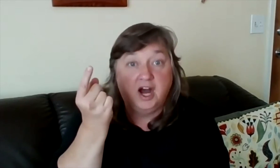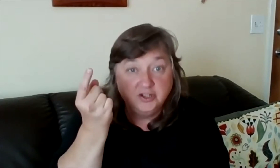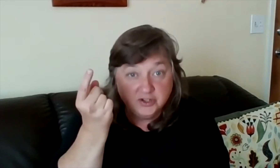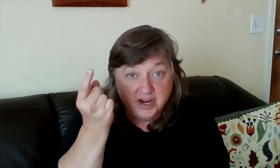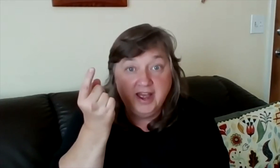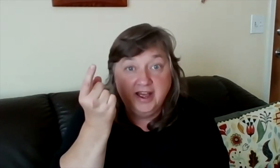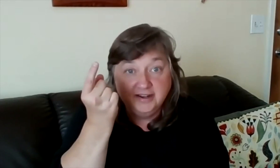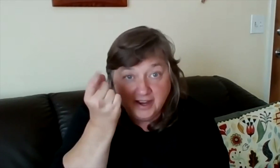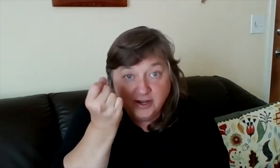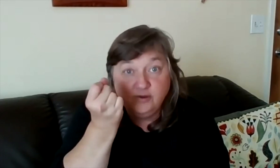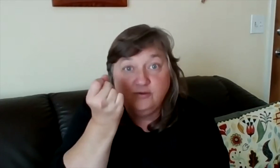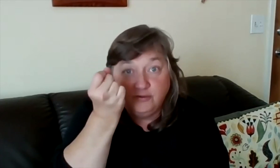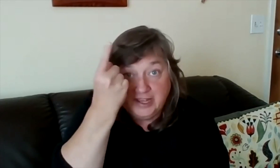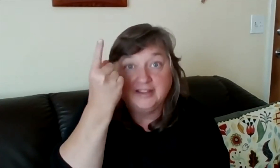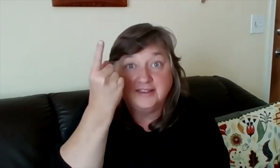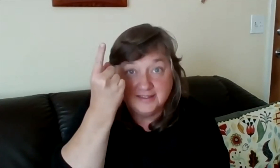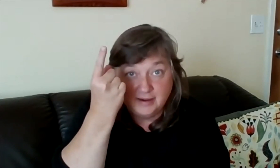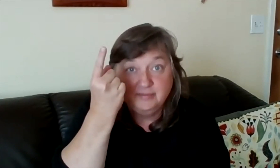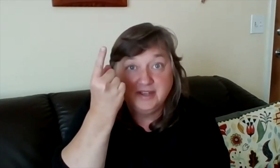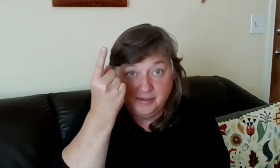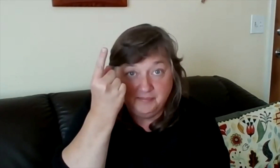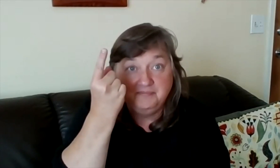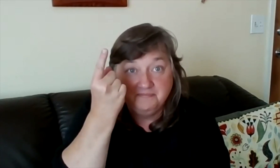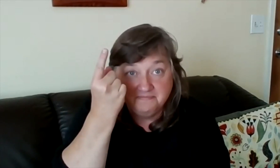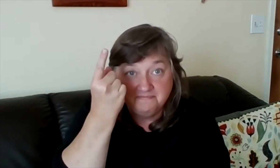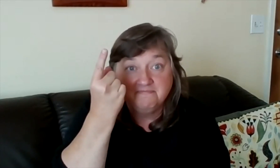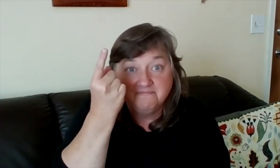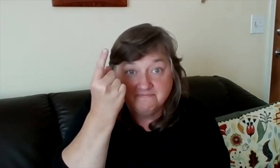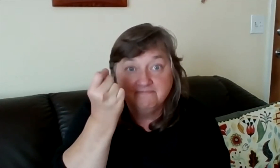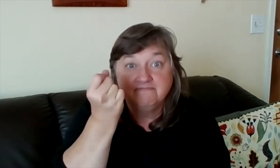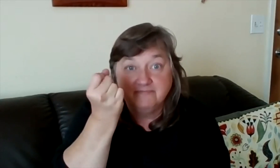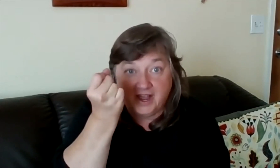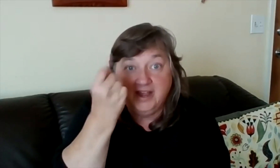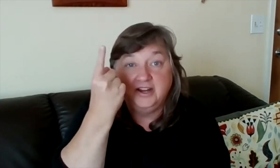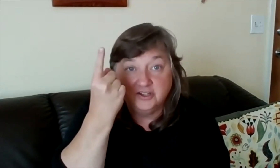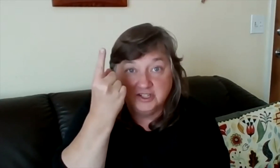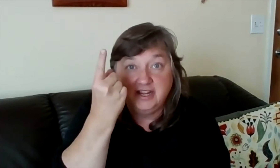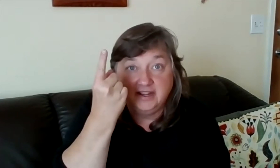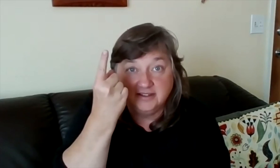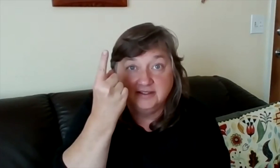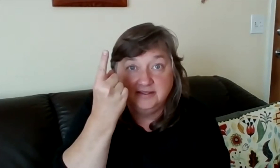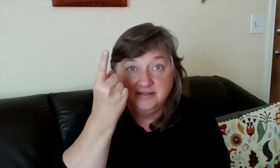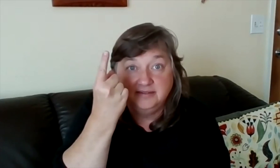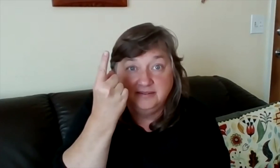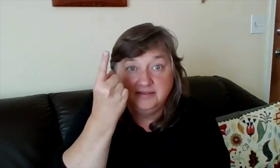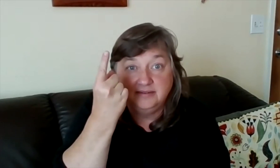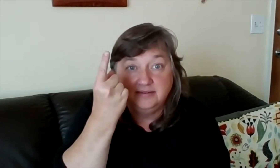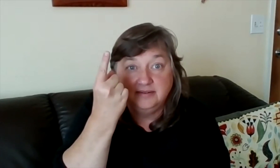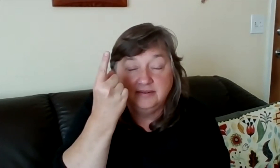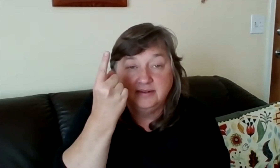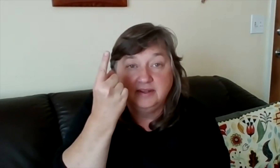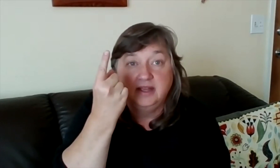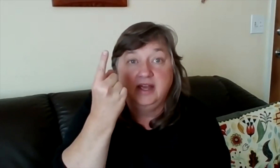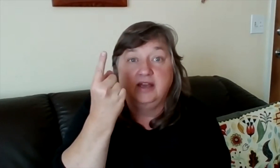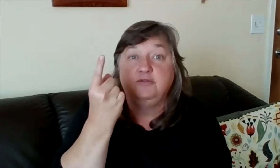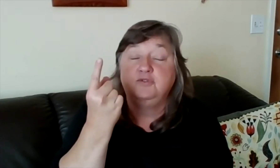your head and you flick at the same time. I understand. If you